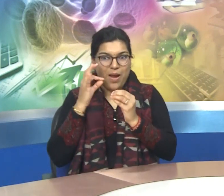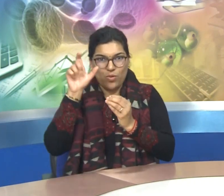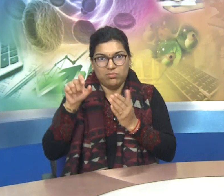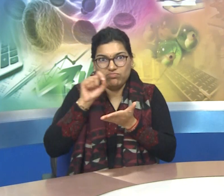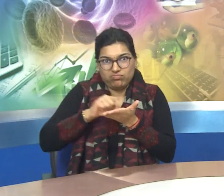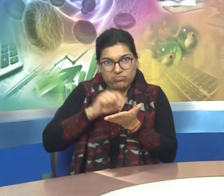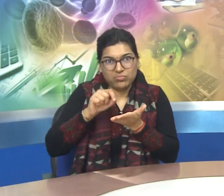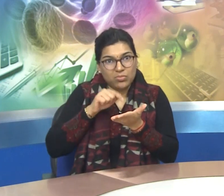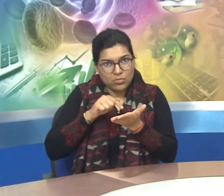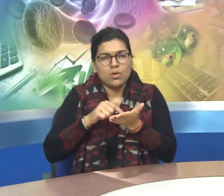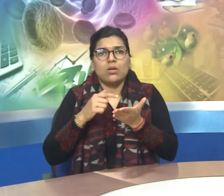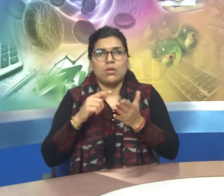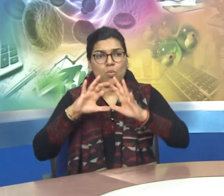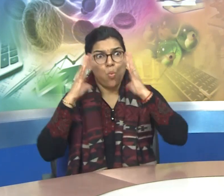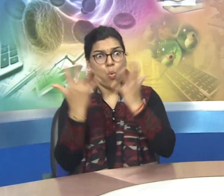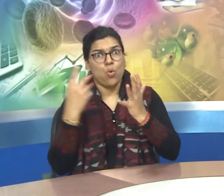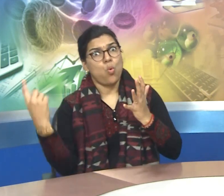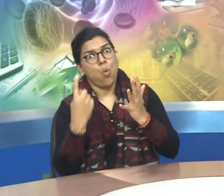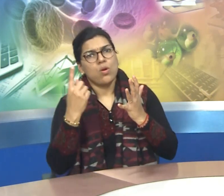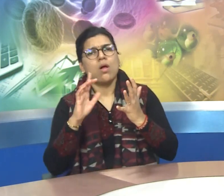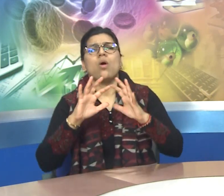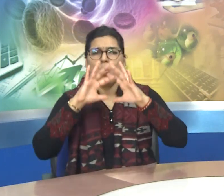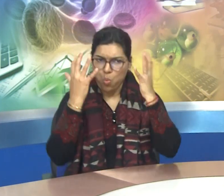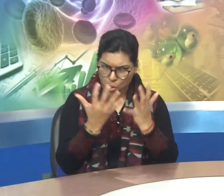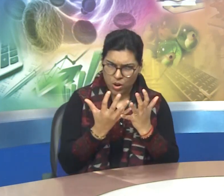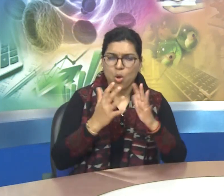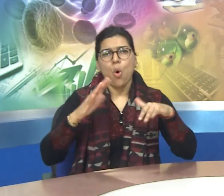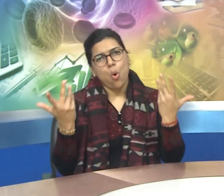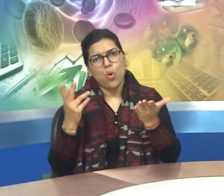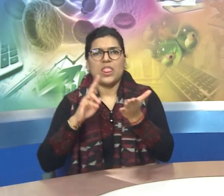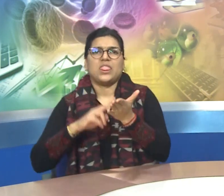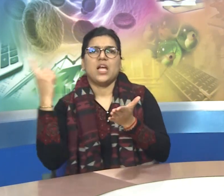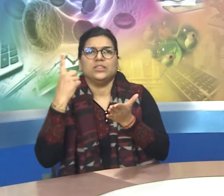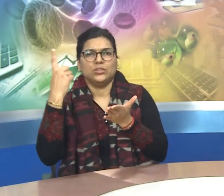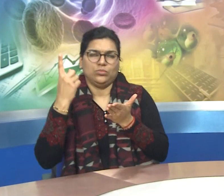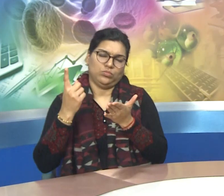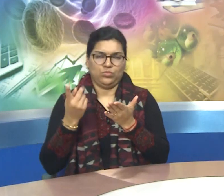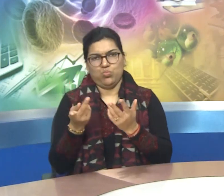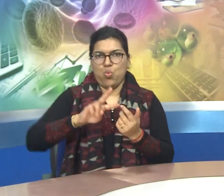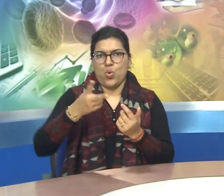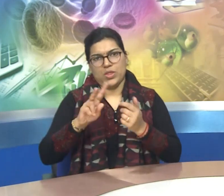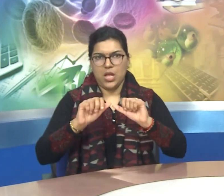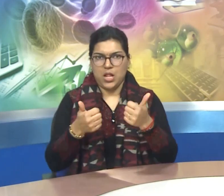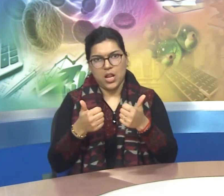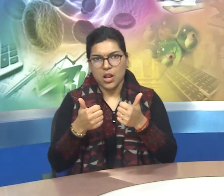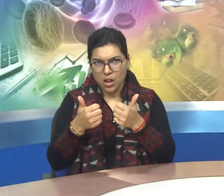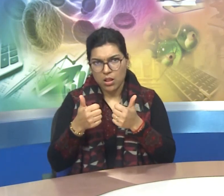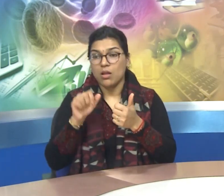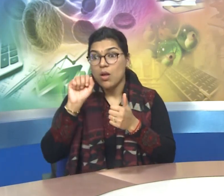A biographical source may be international or national in scope